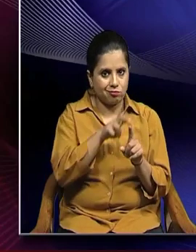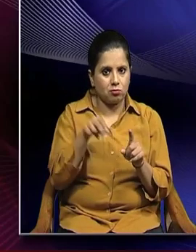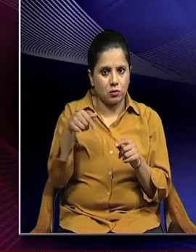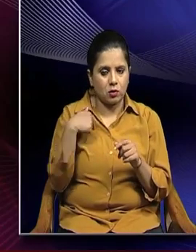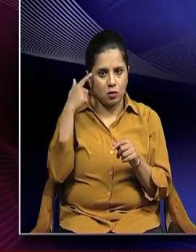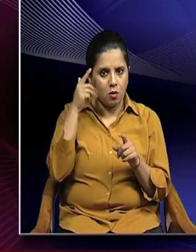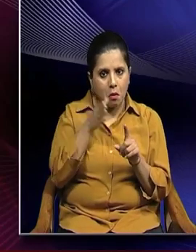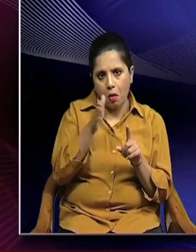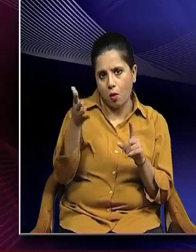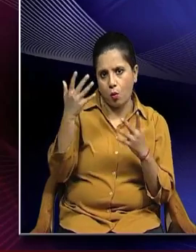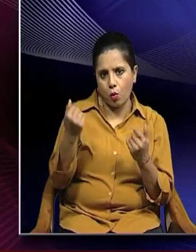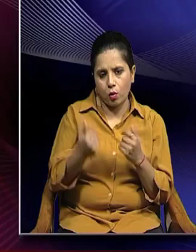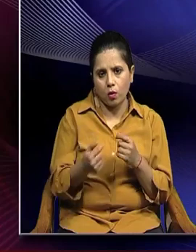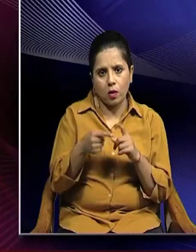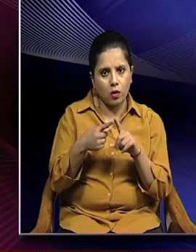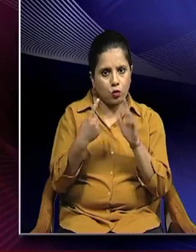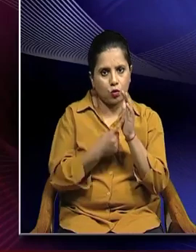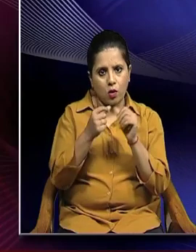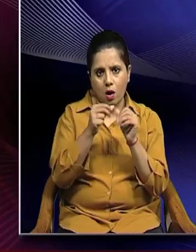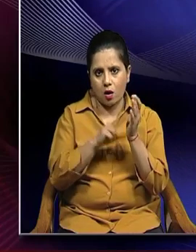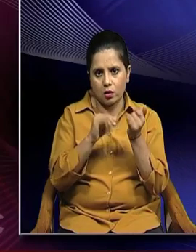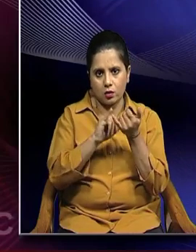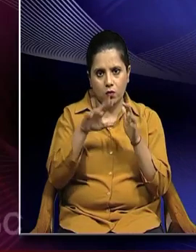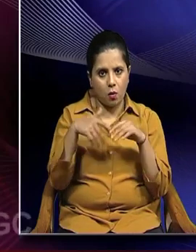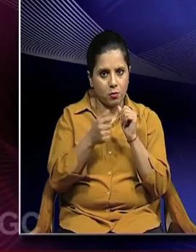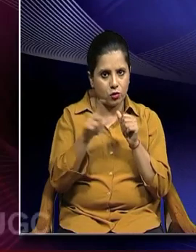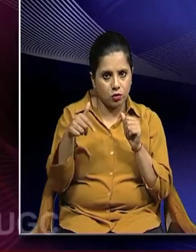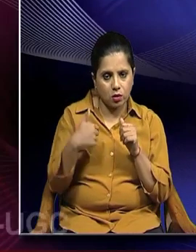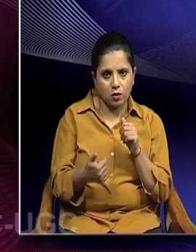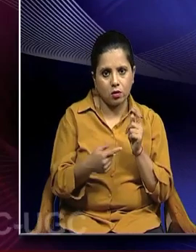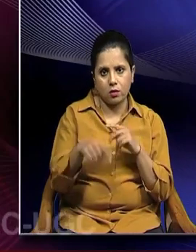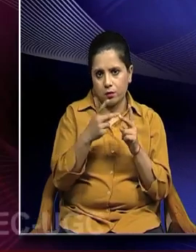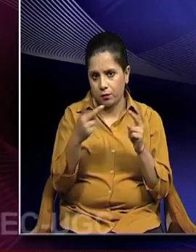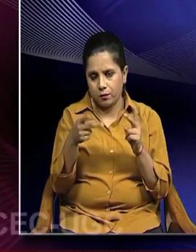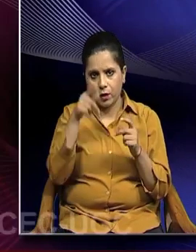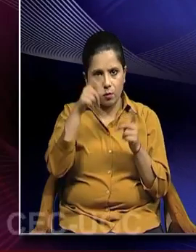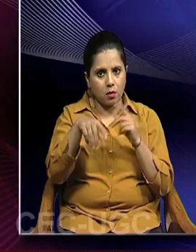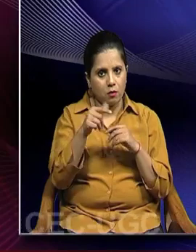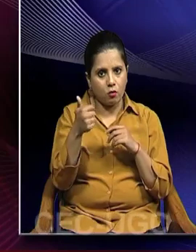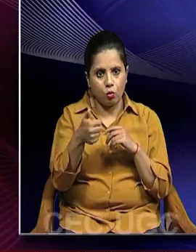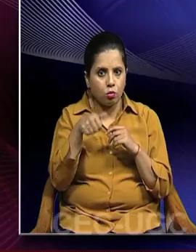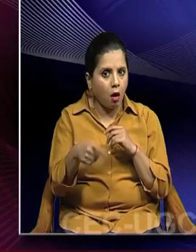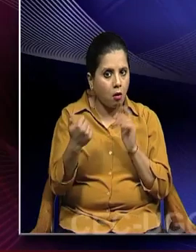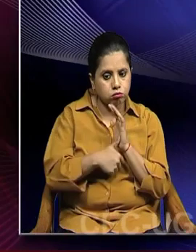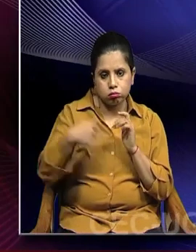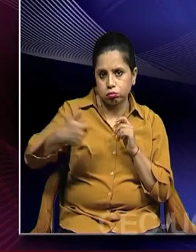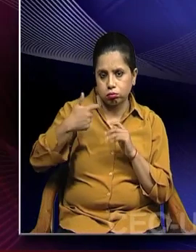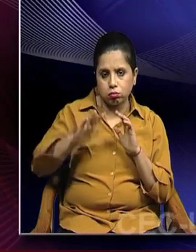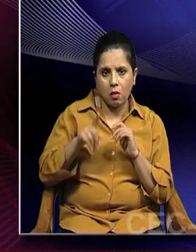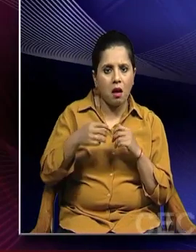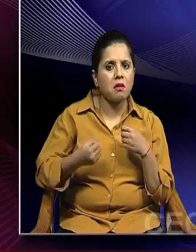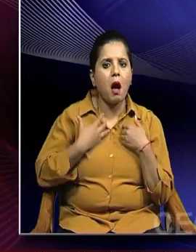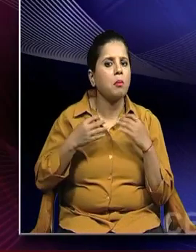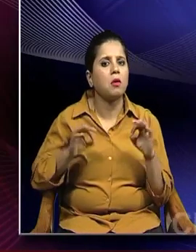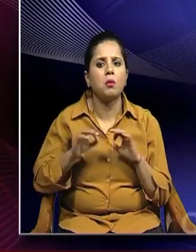in the direction of transformational and transcendental approaches. People are drawing good salary, but they are not